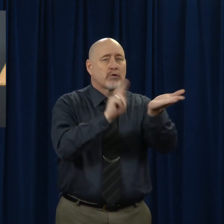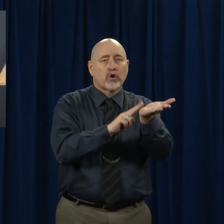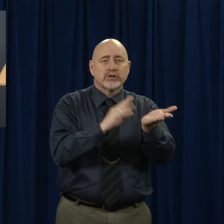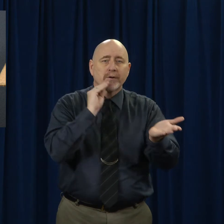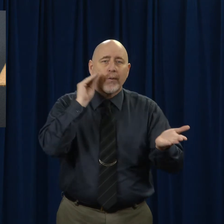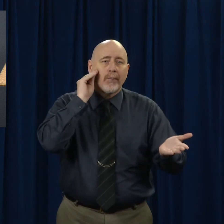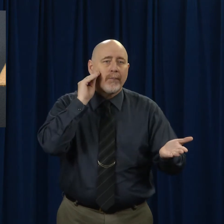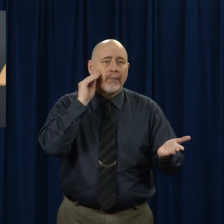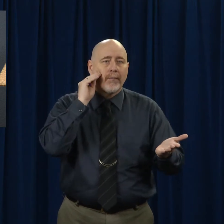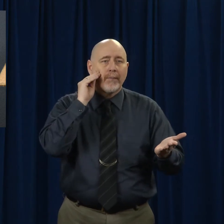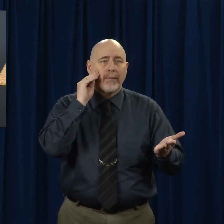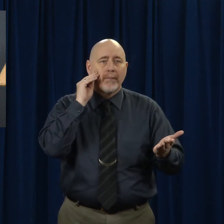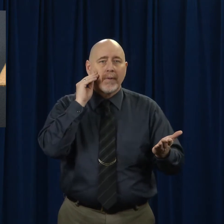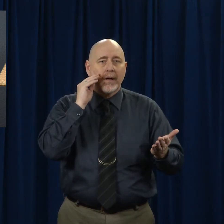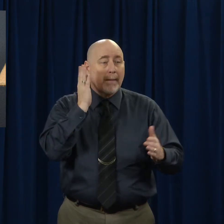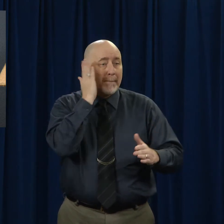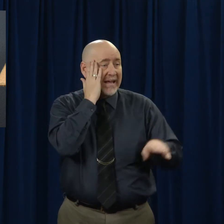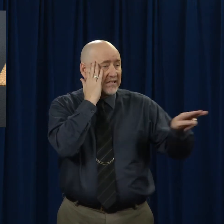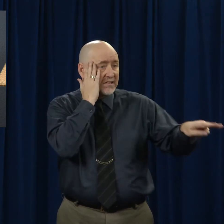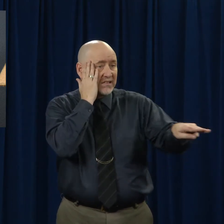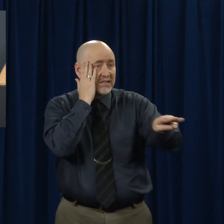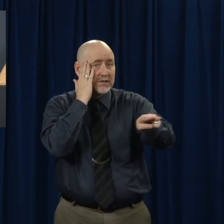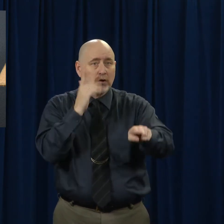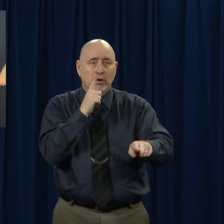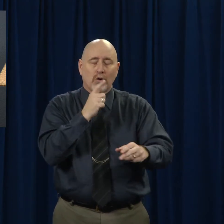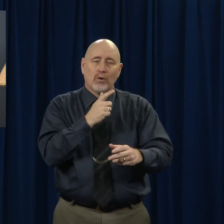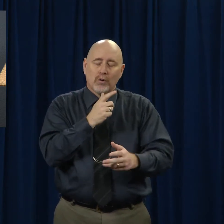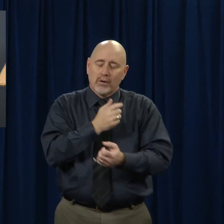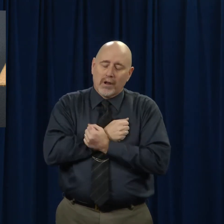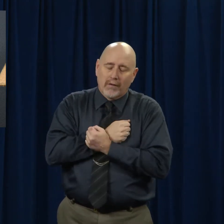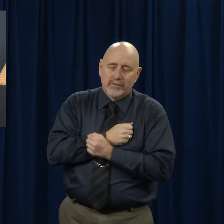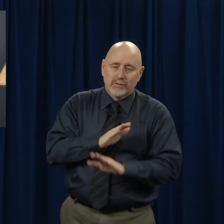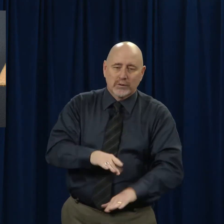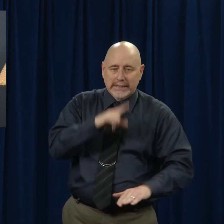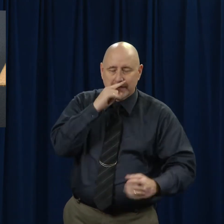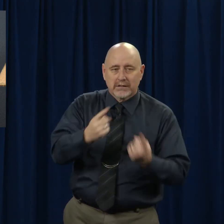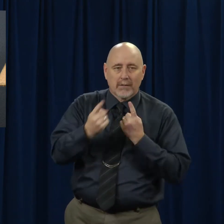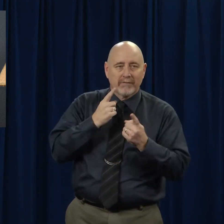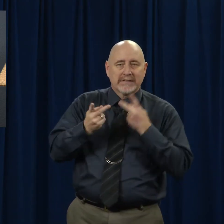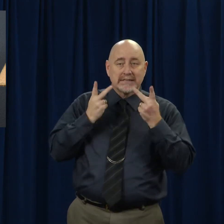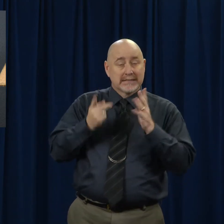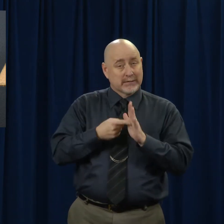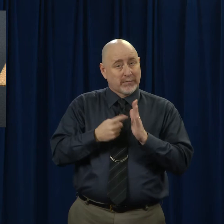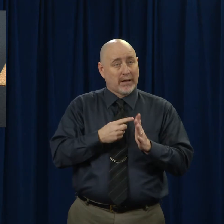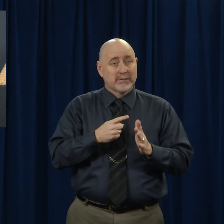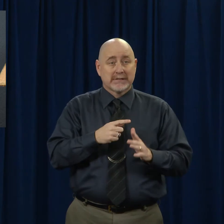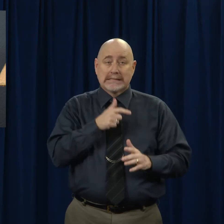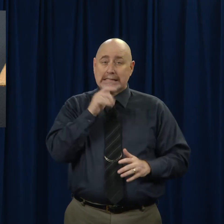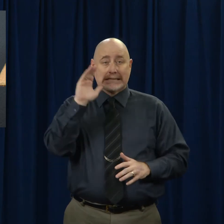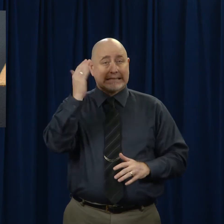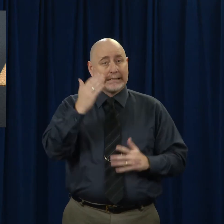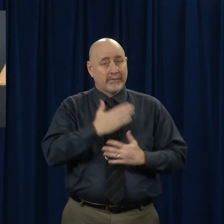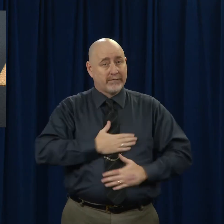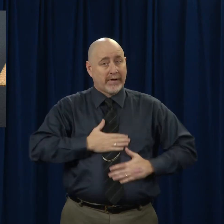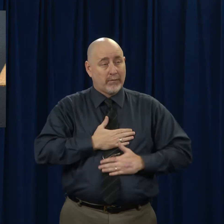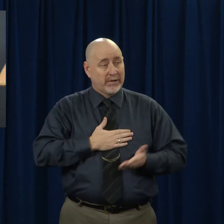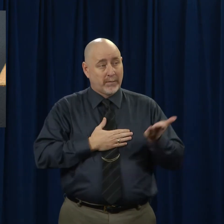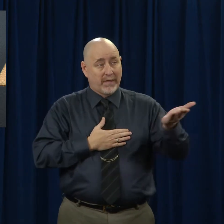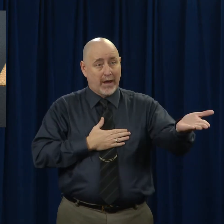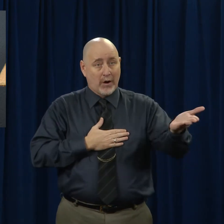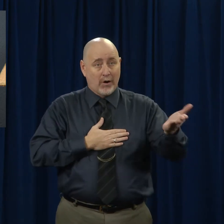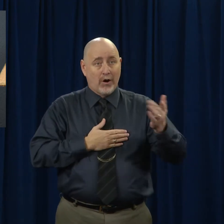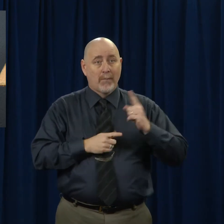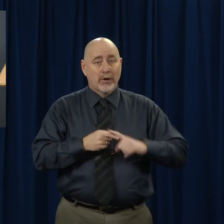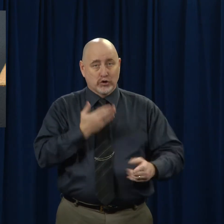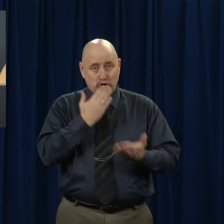home and get them around those beds of those folks who will love them so very much. Sometimes it may not seem so pleasant to be there,